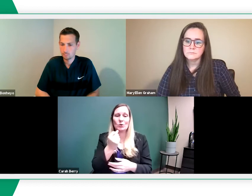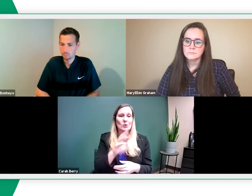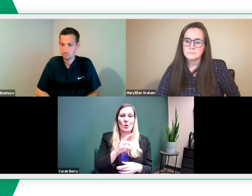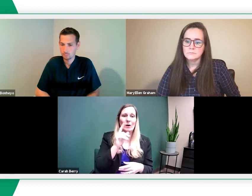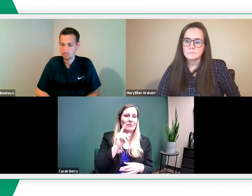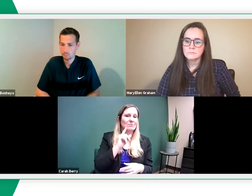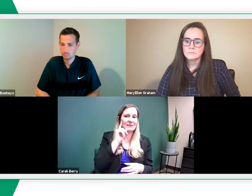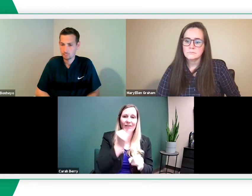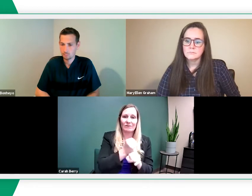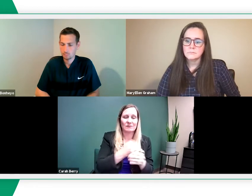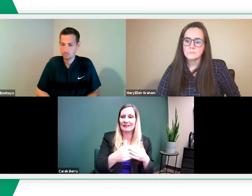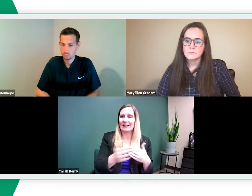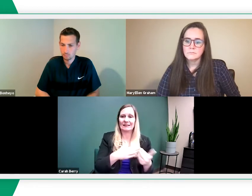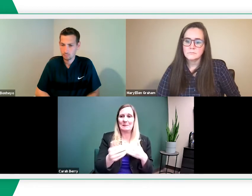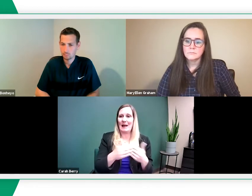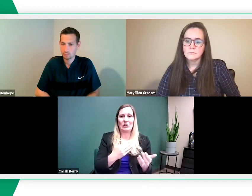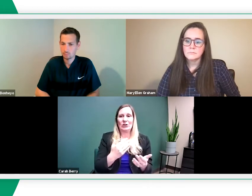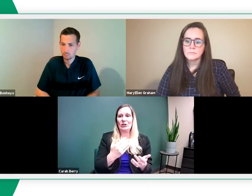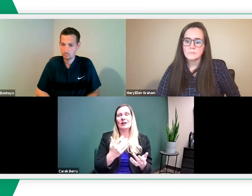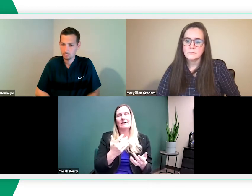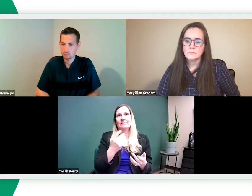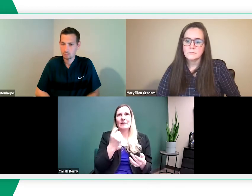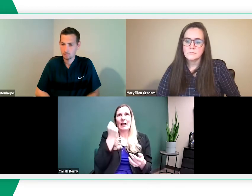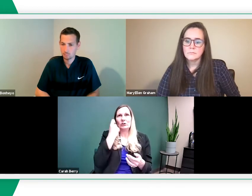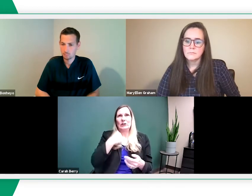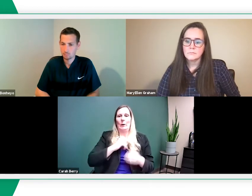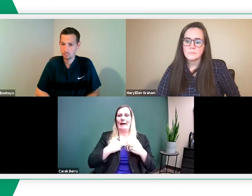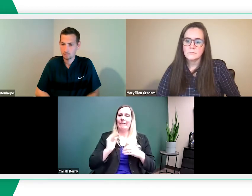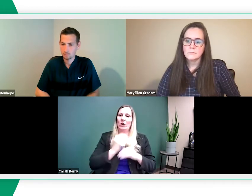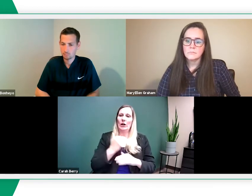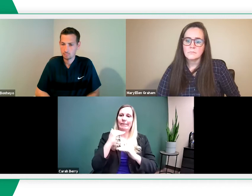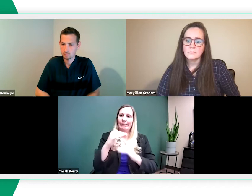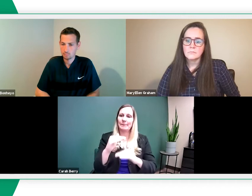Hearing, deaf, it doesn't matter. Public schools, deaf schools, it doesn't matter.